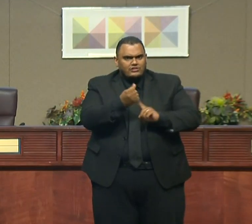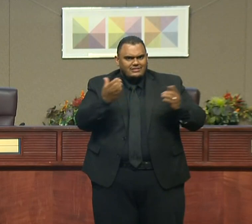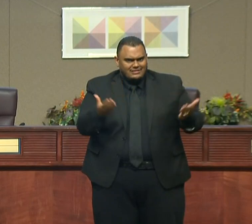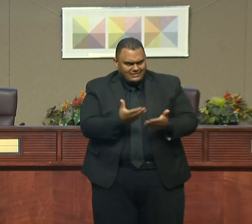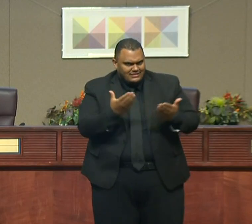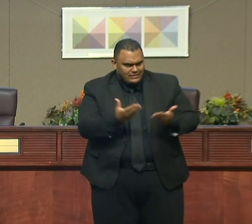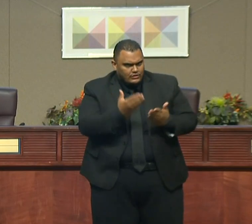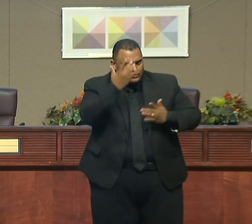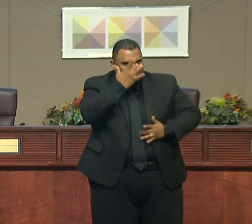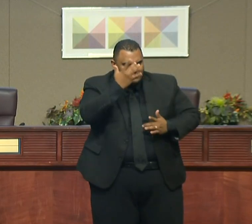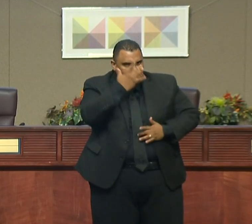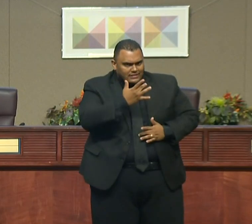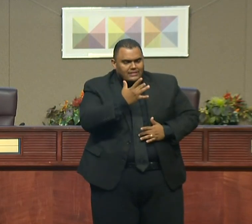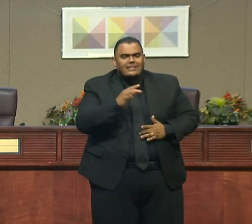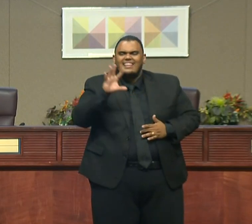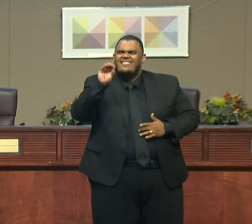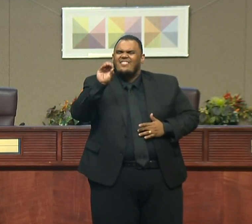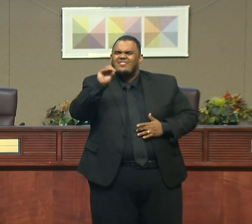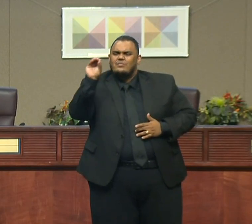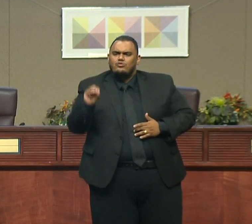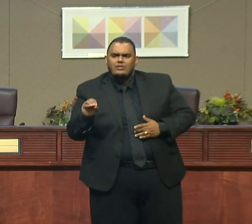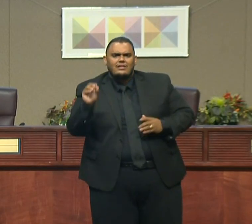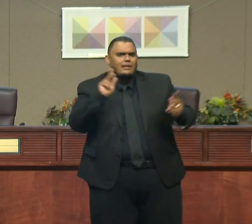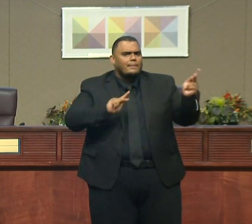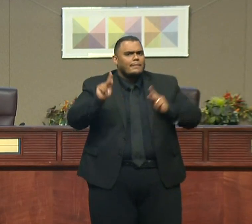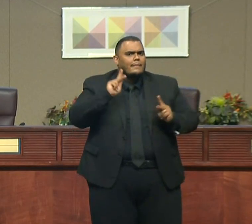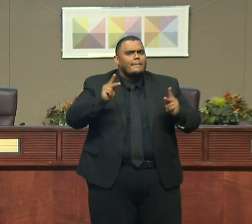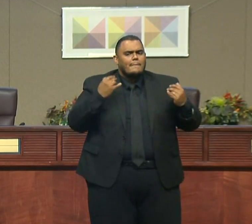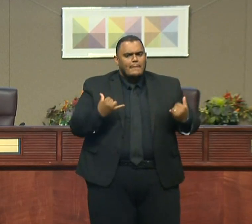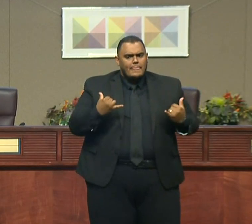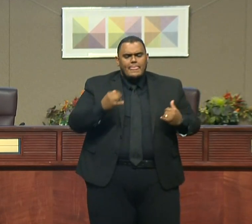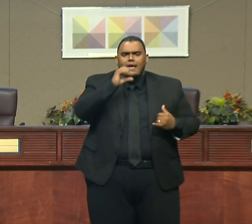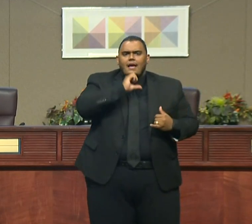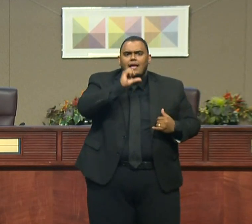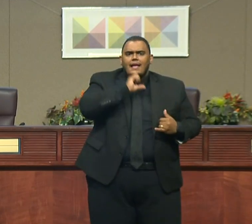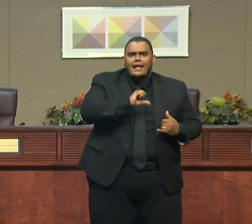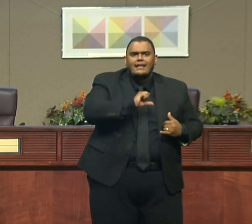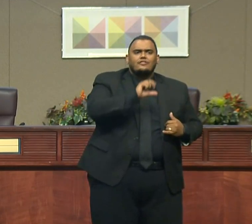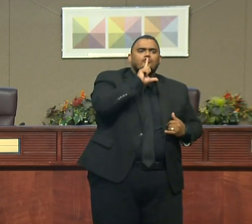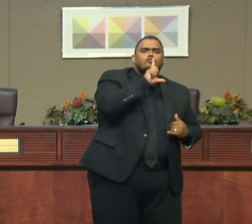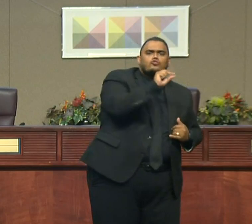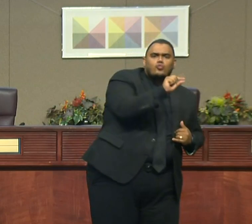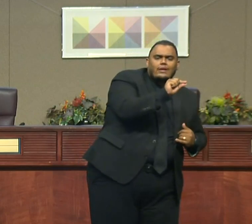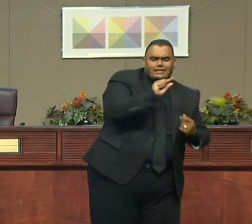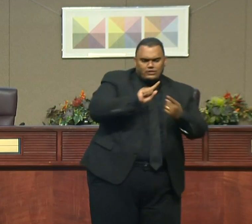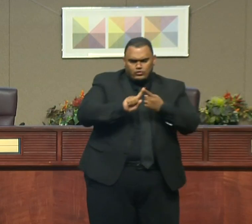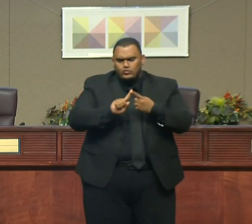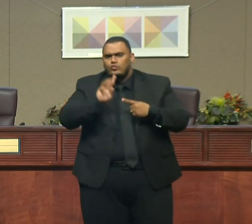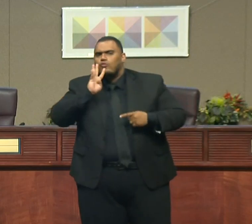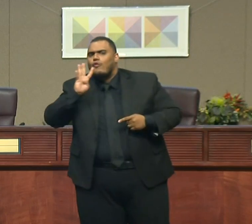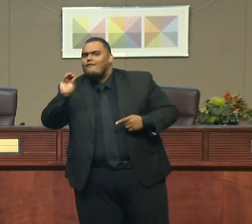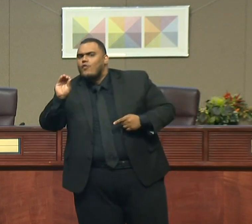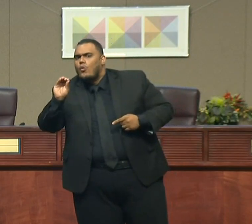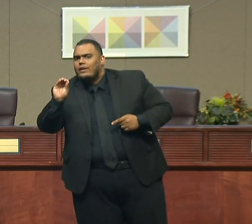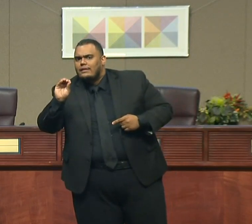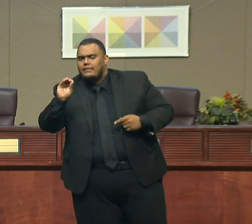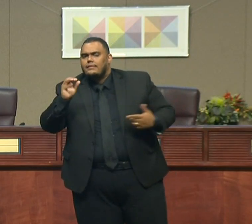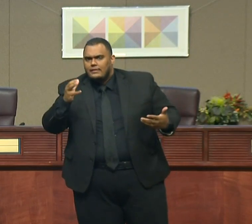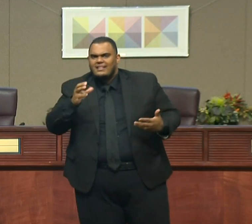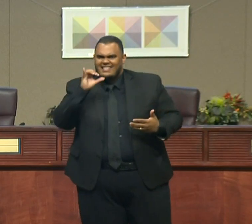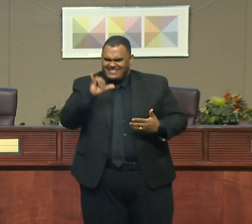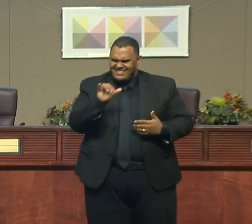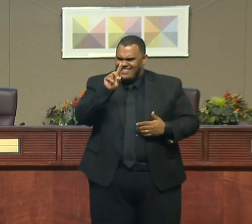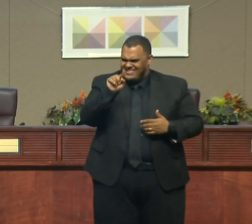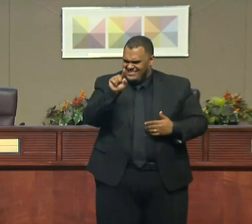are happening between people between the ages of 20 and 40 years old. And this is data from May